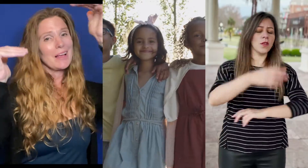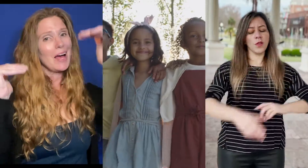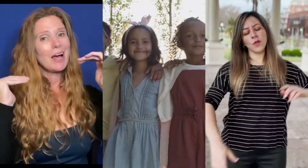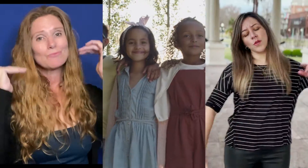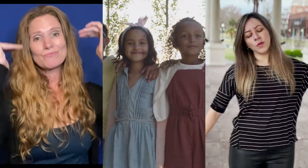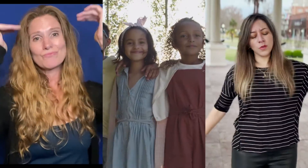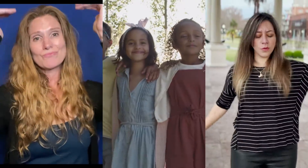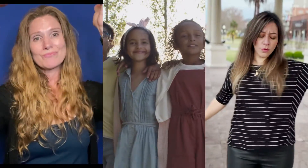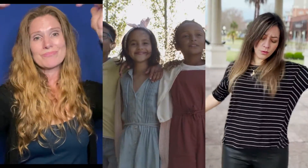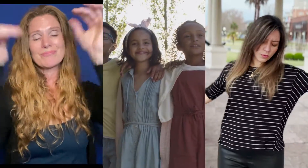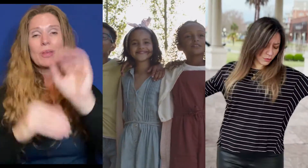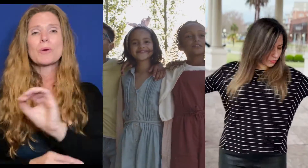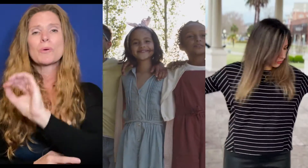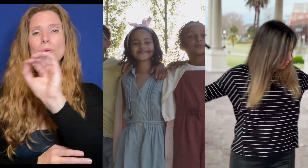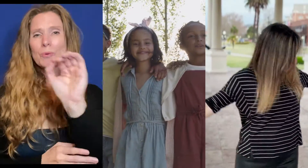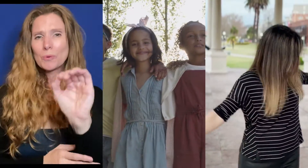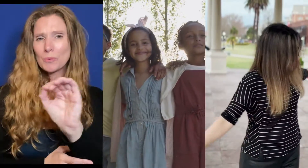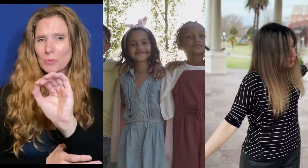Oh